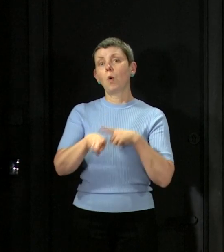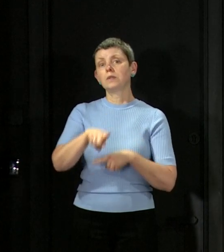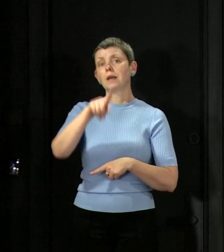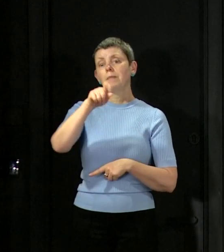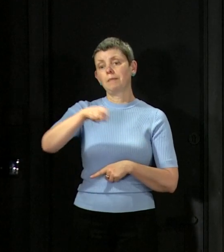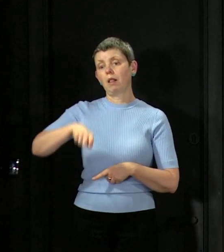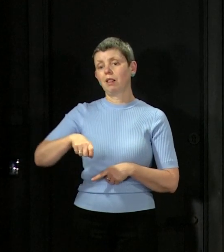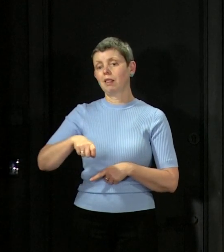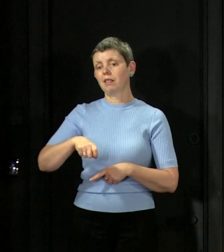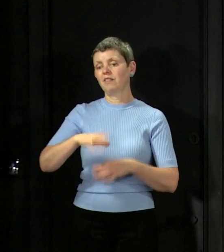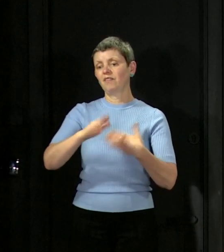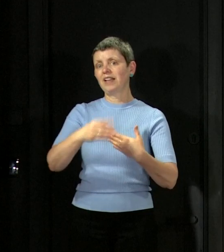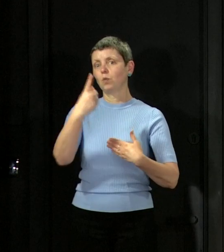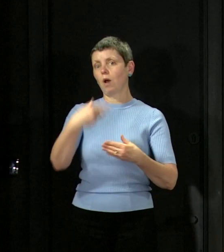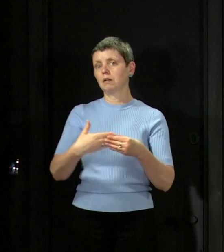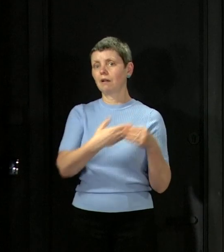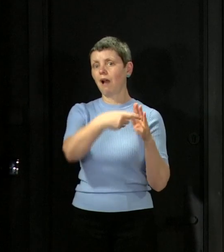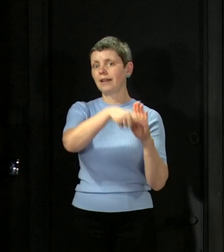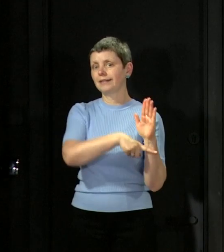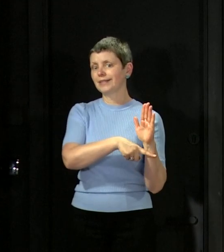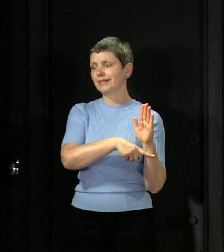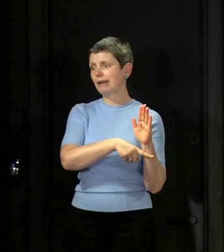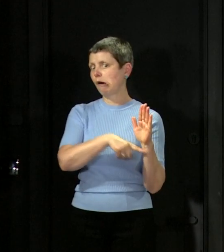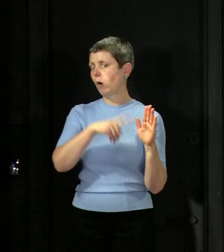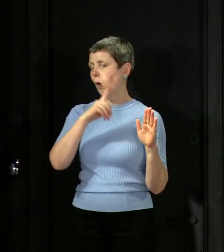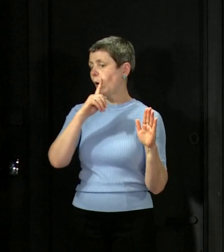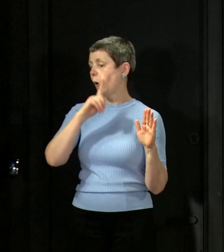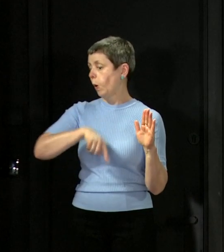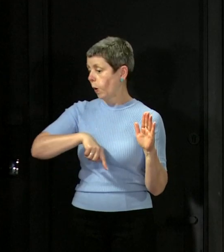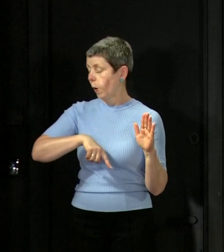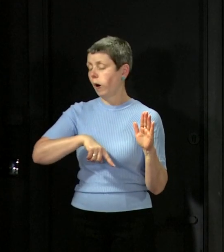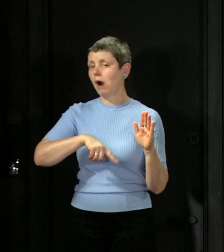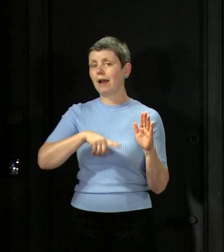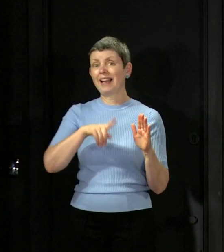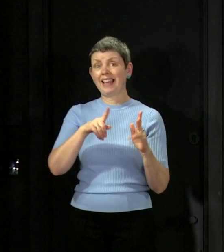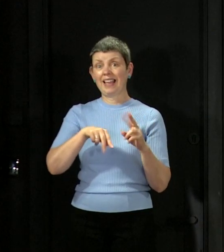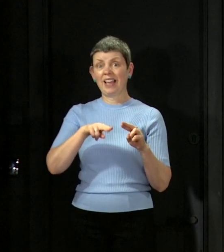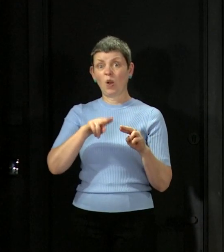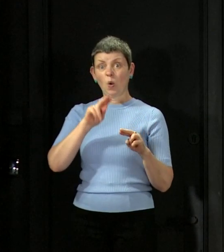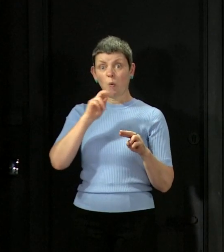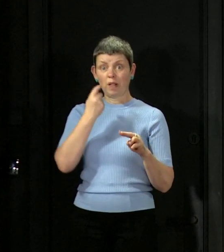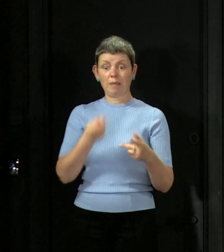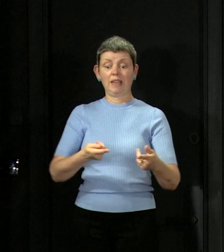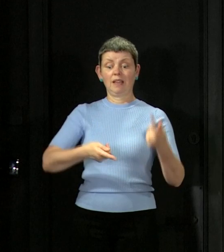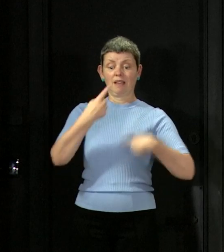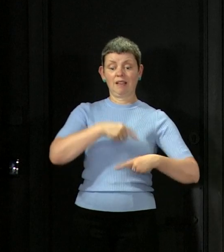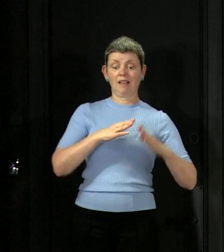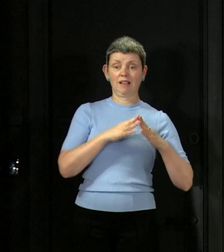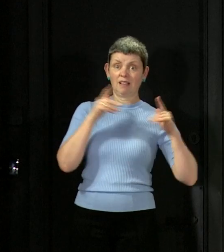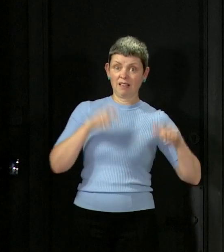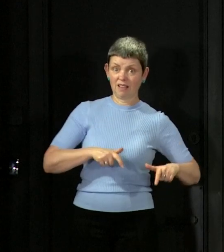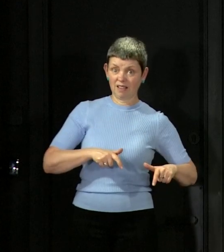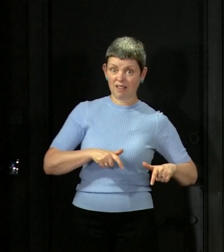1, for example, by inviting people into their homes, that we all find ourselves back under the most strict phase